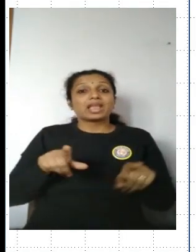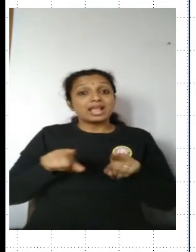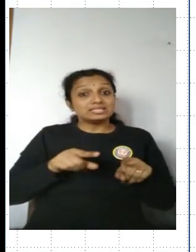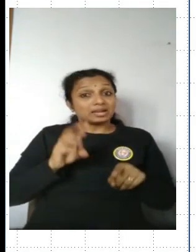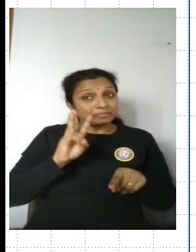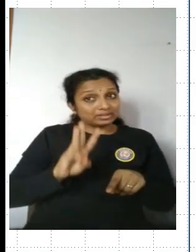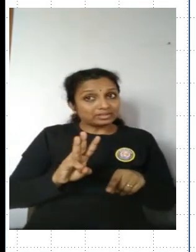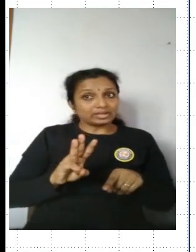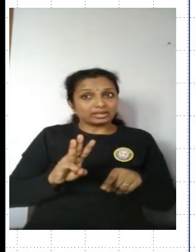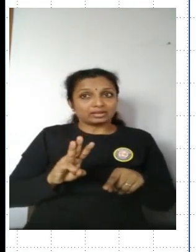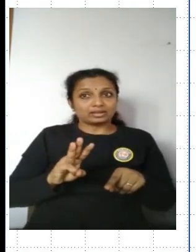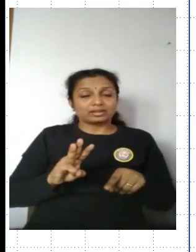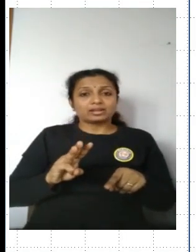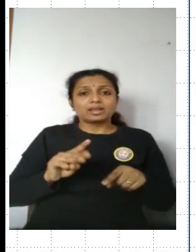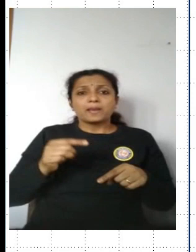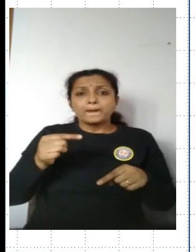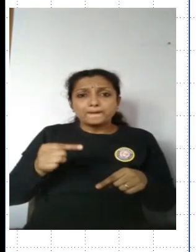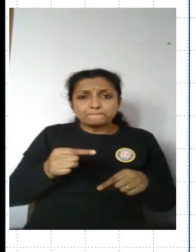Example